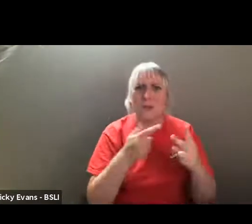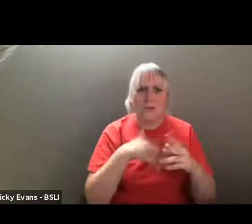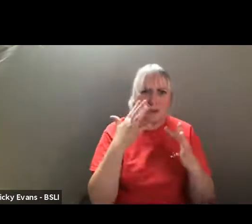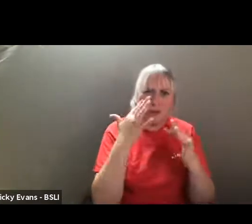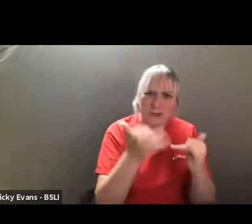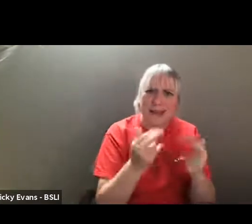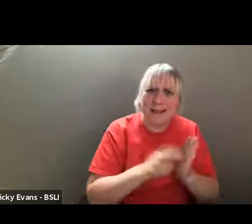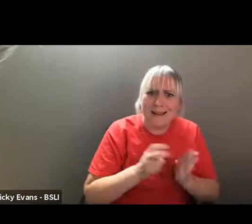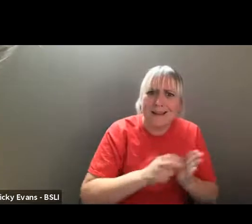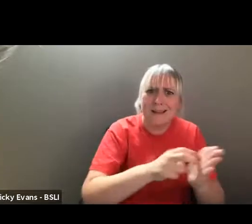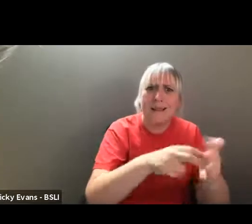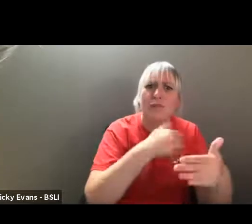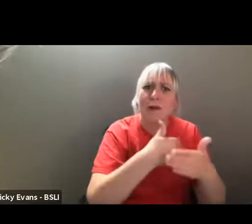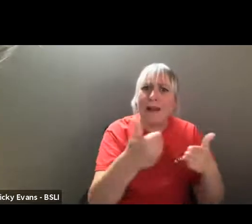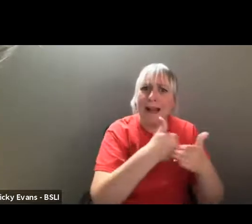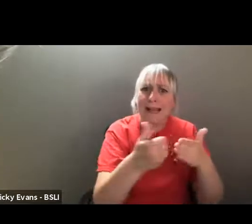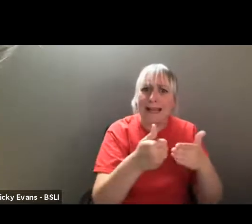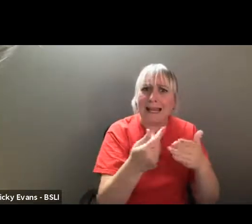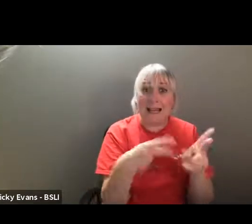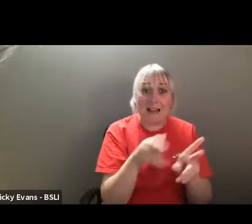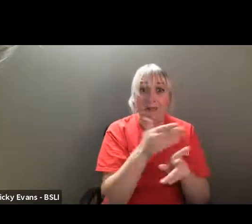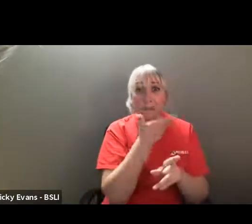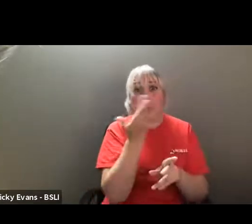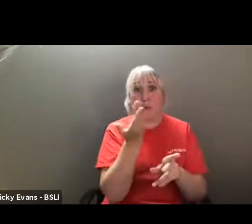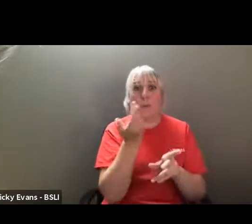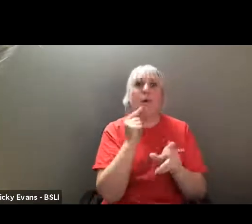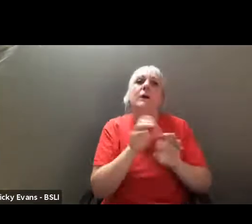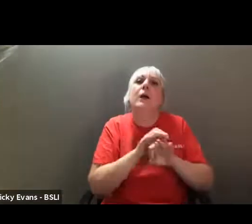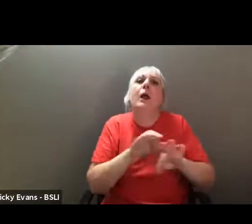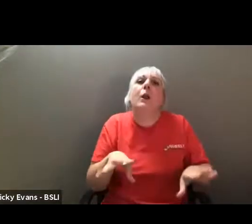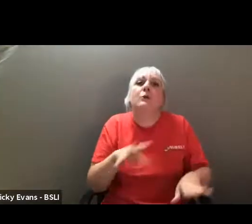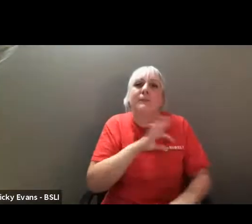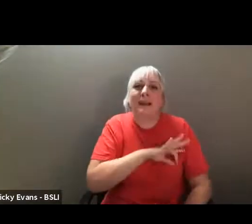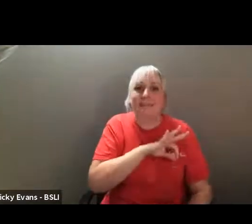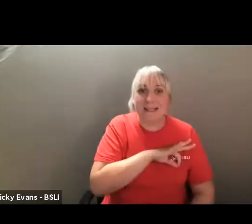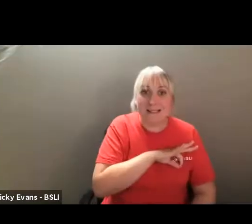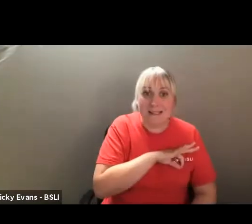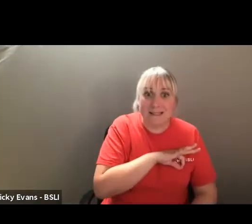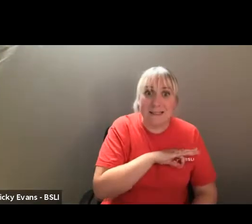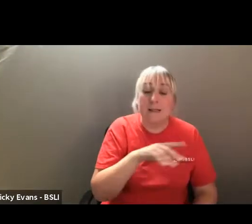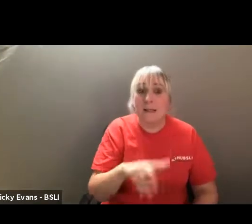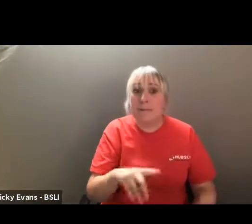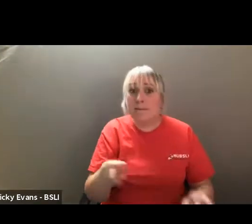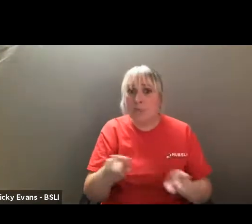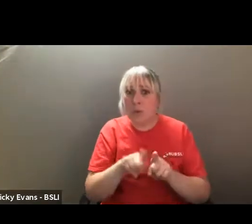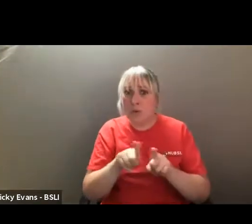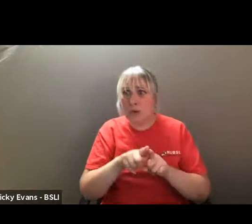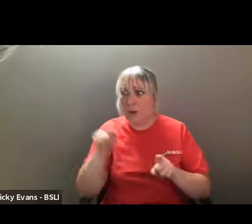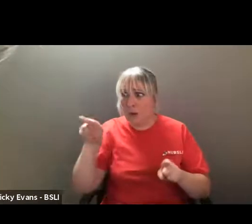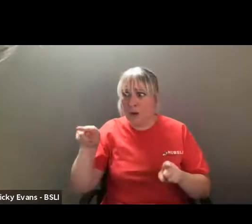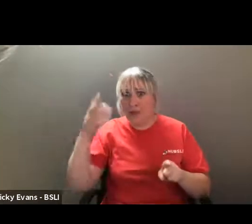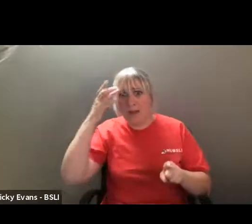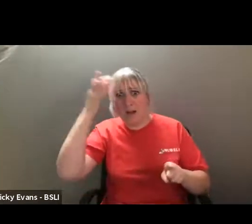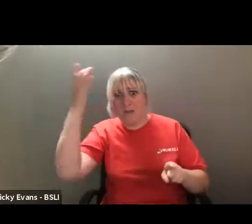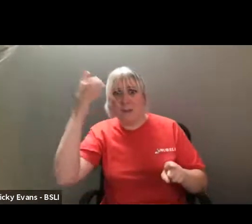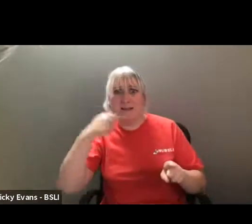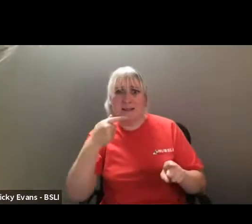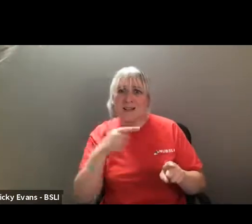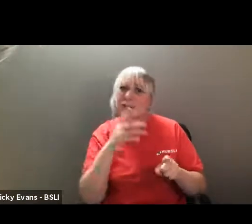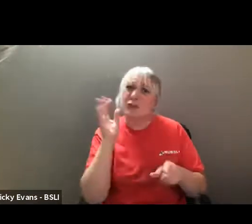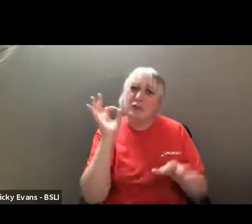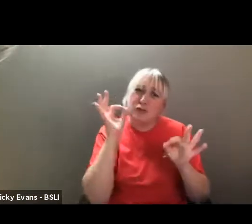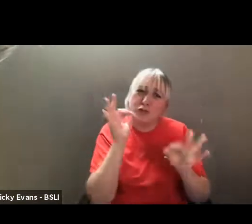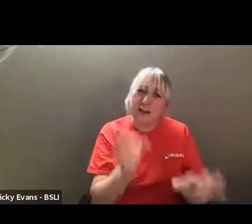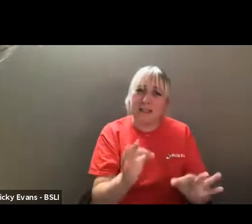in or you lose your benefits. Also during this period, the conservative government had implemented more strict activation requirements, which meant